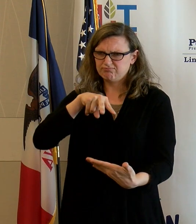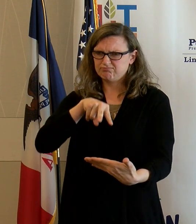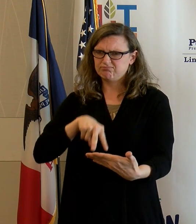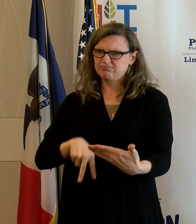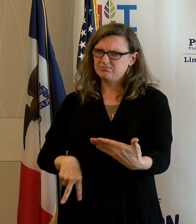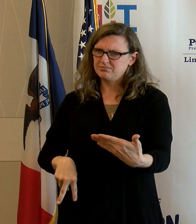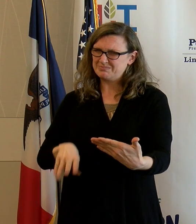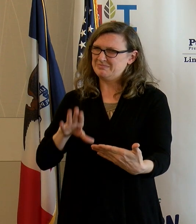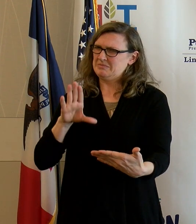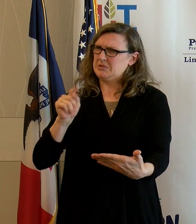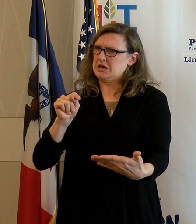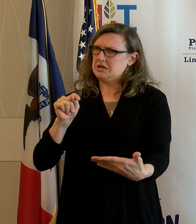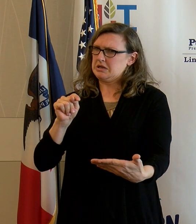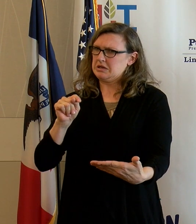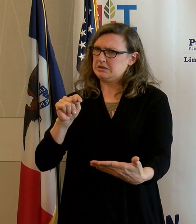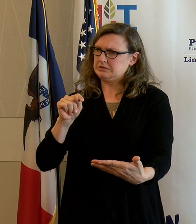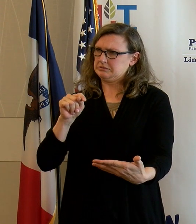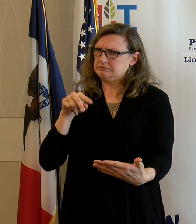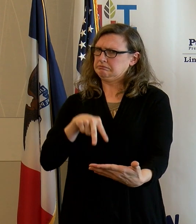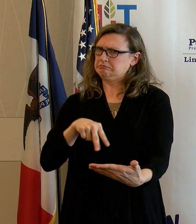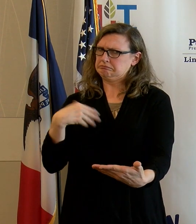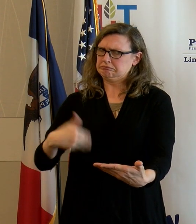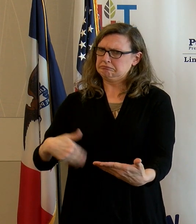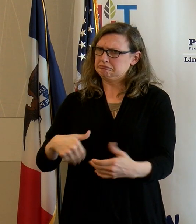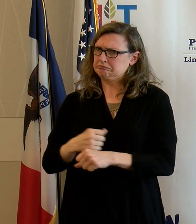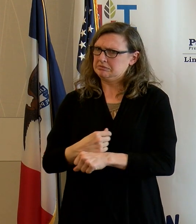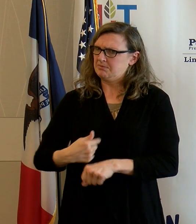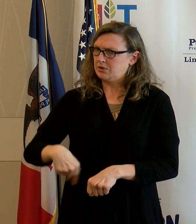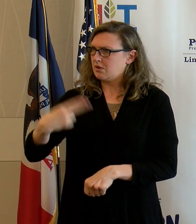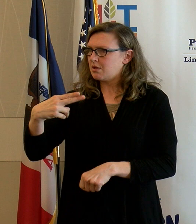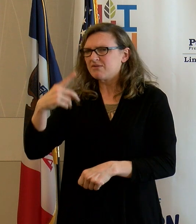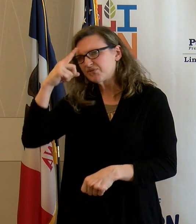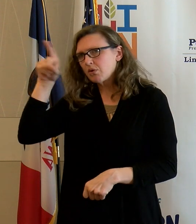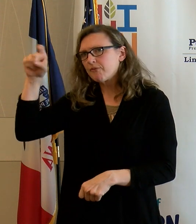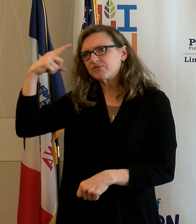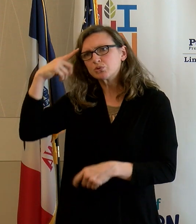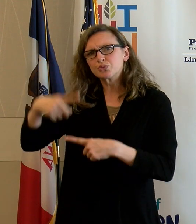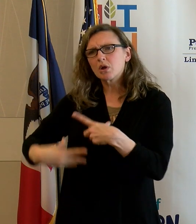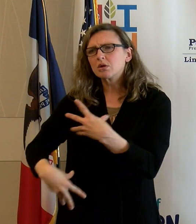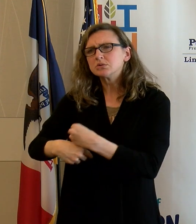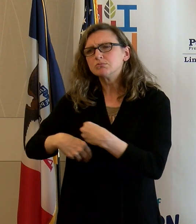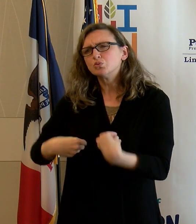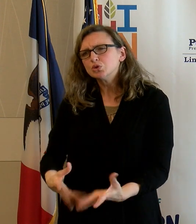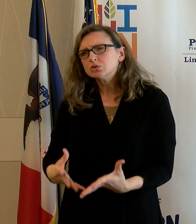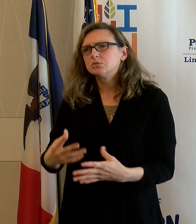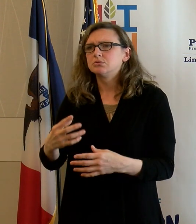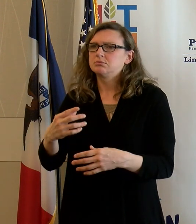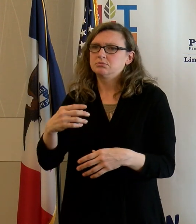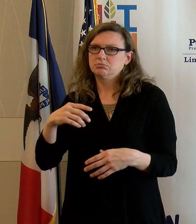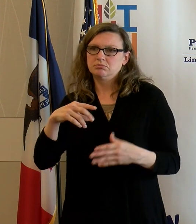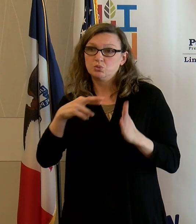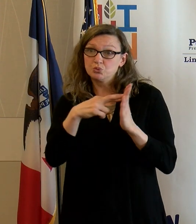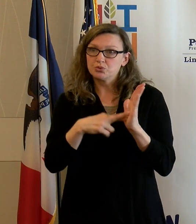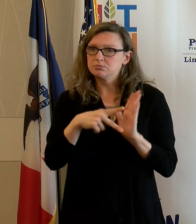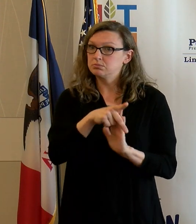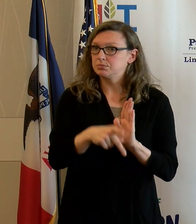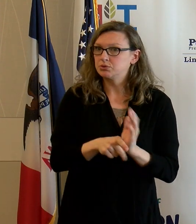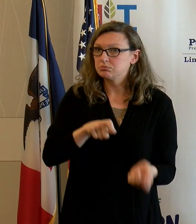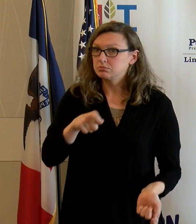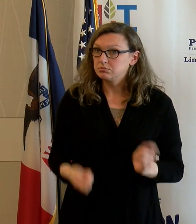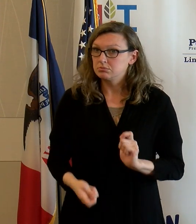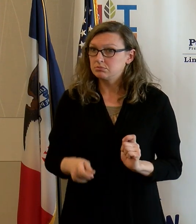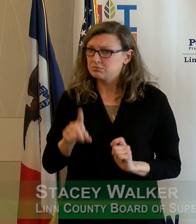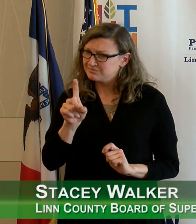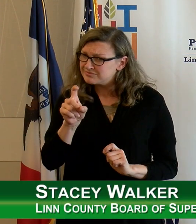to provide additional metrics that may prove that shelter in place is needed. Have you provided anything like